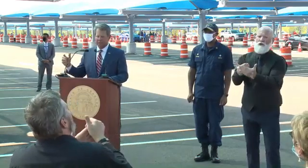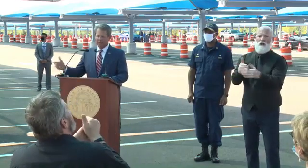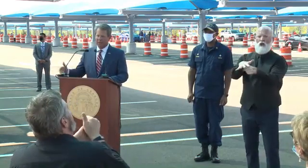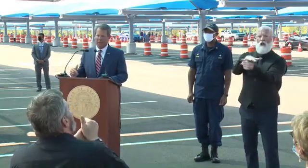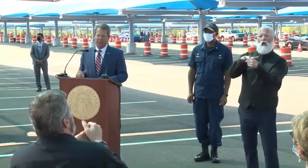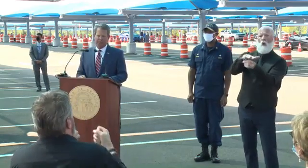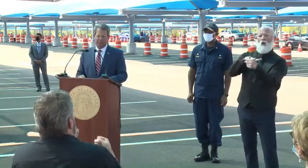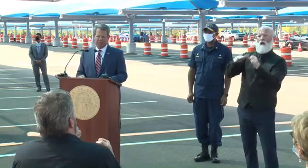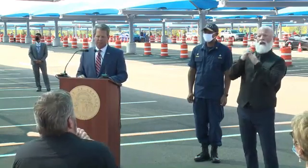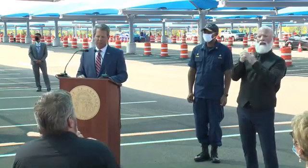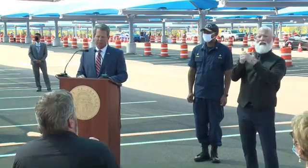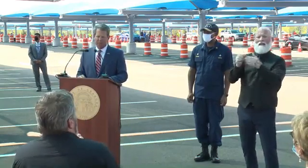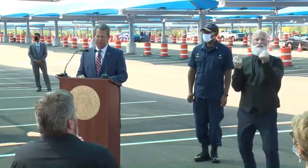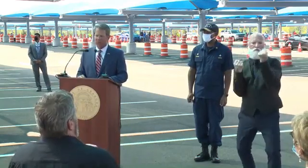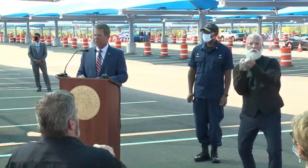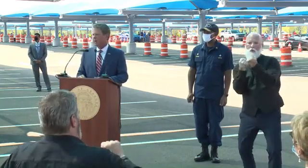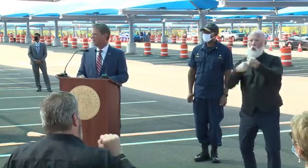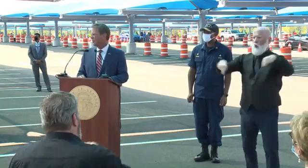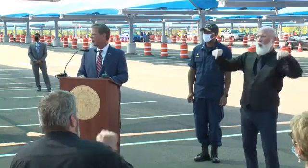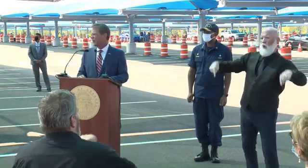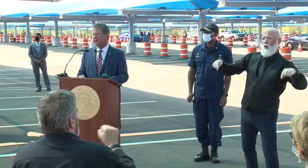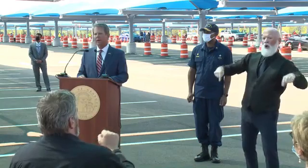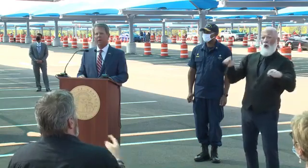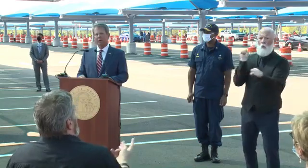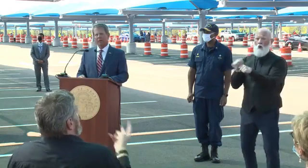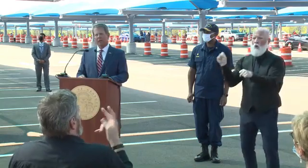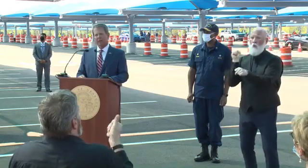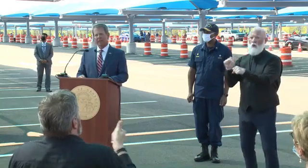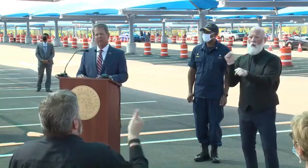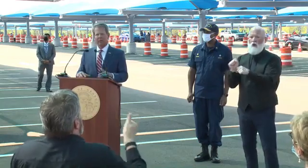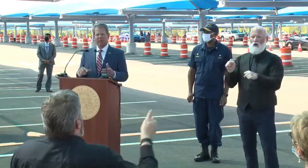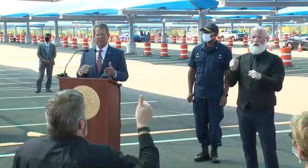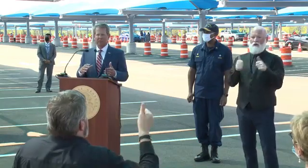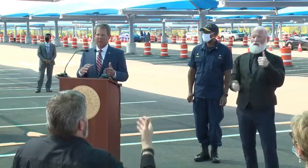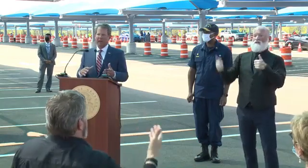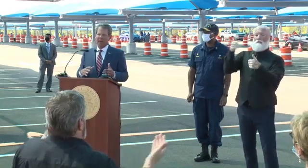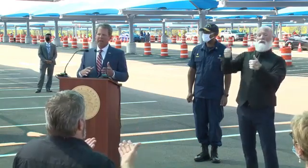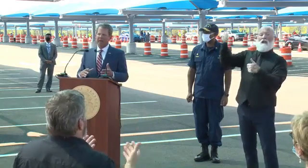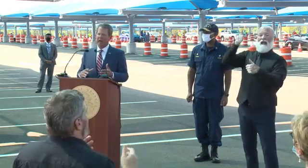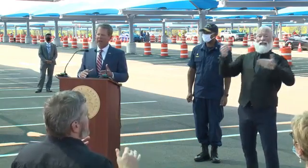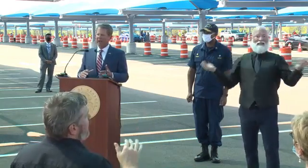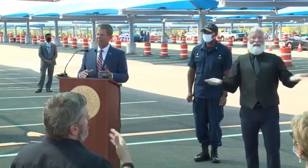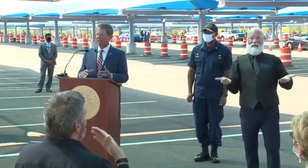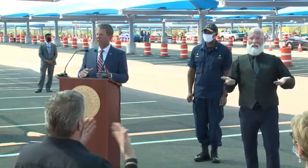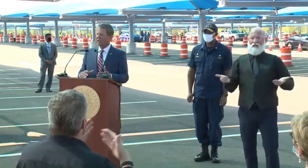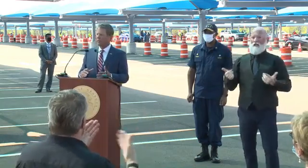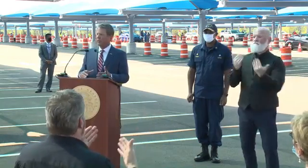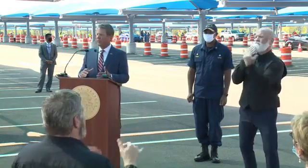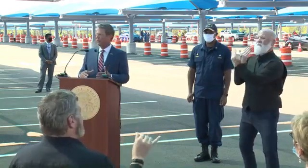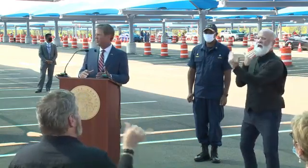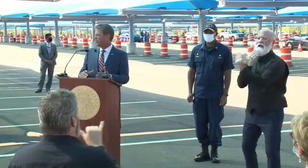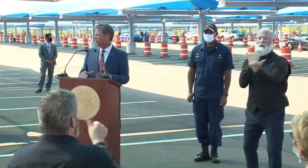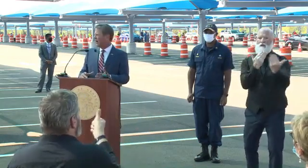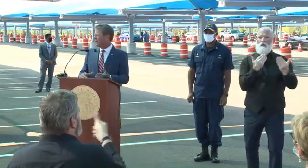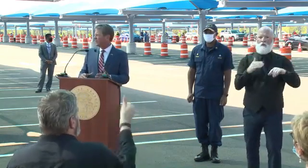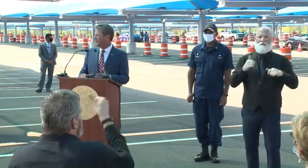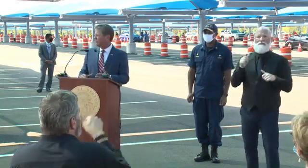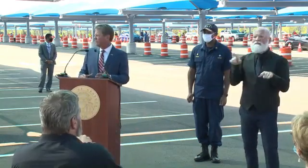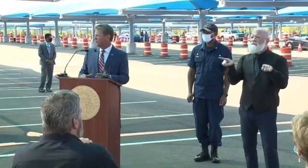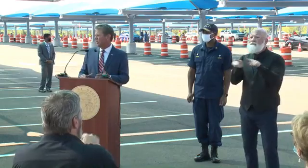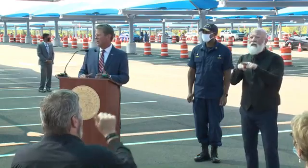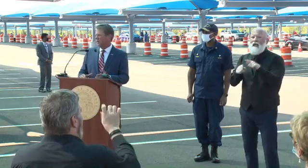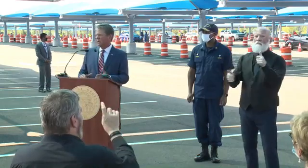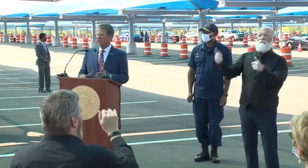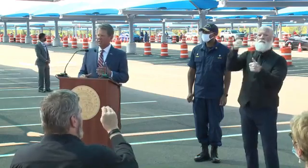efforts, with the 2 chairmen being here. I mean, really it's about, like Dr. Adams said, getting people to do the right